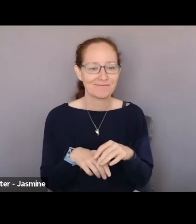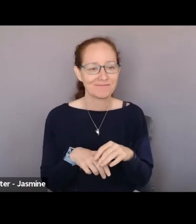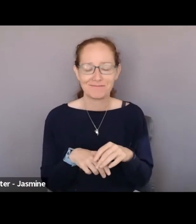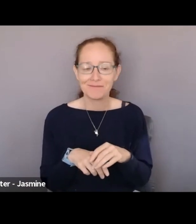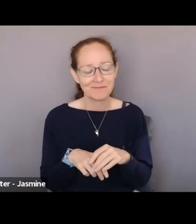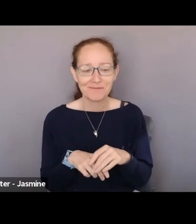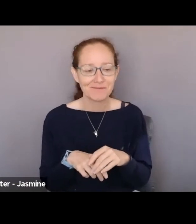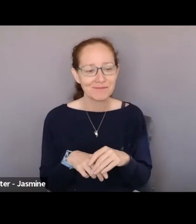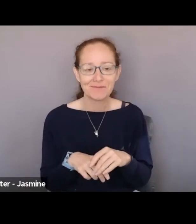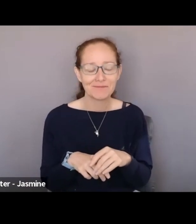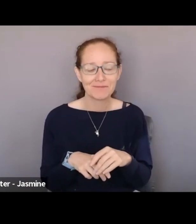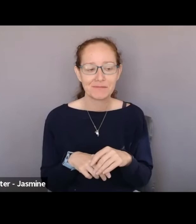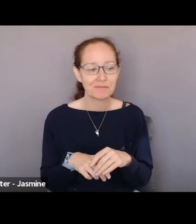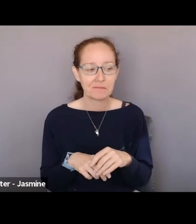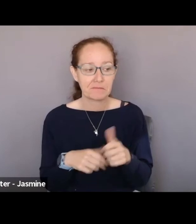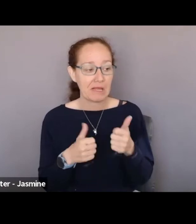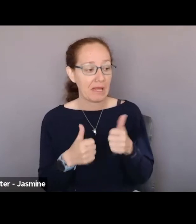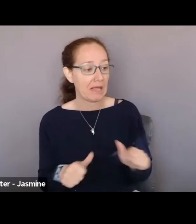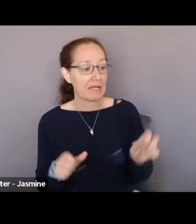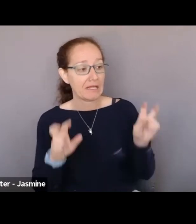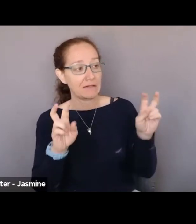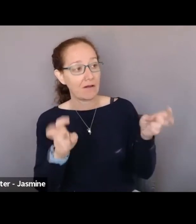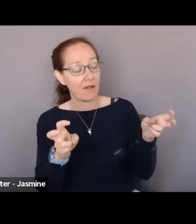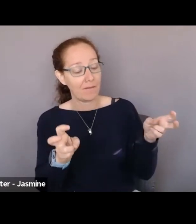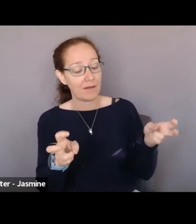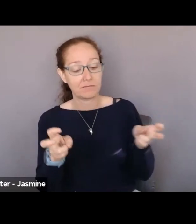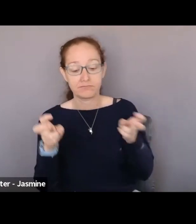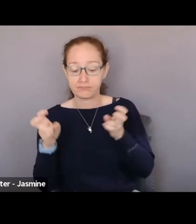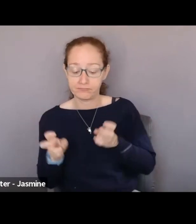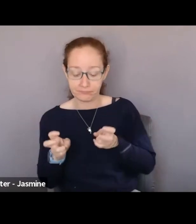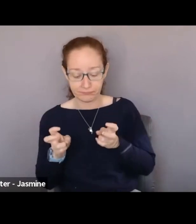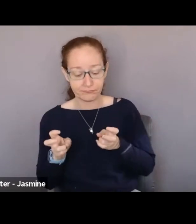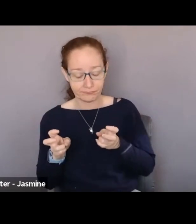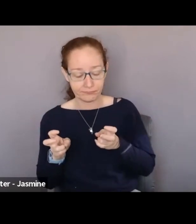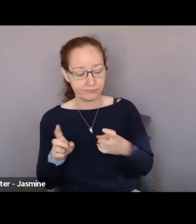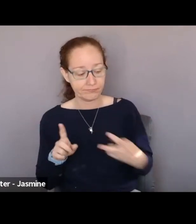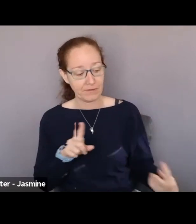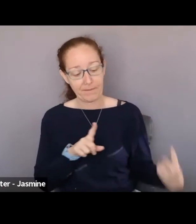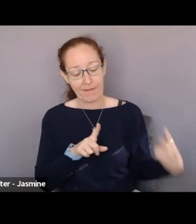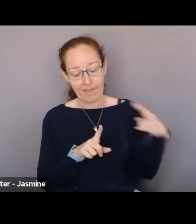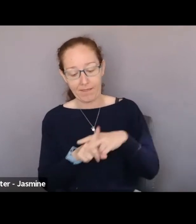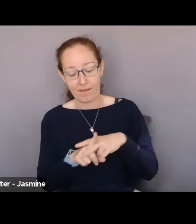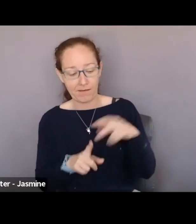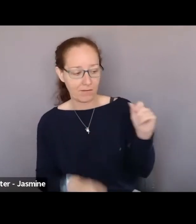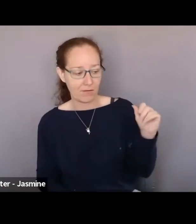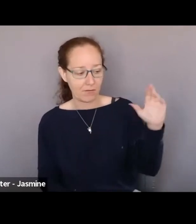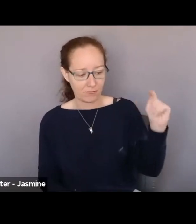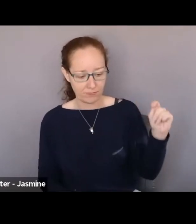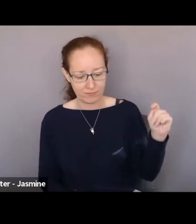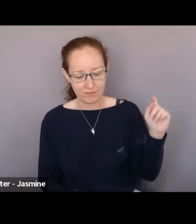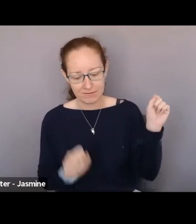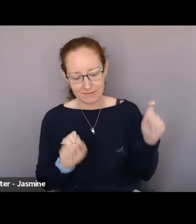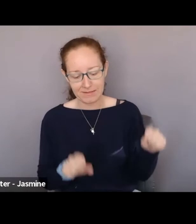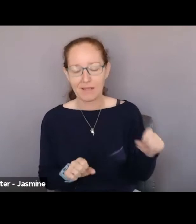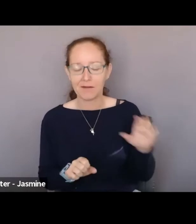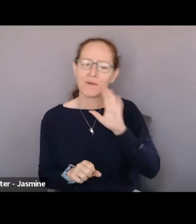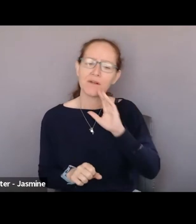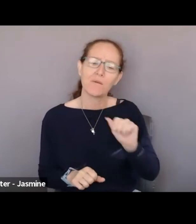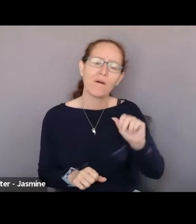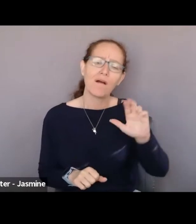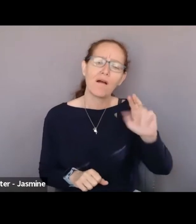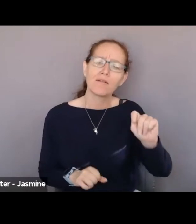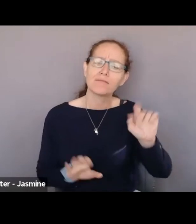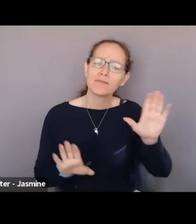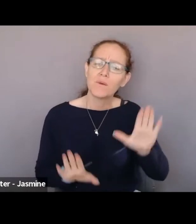whatever topic and use the arts, since, as you all know, the arts is a wonderful way to tell stories and to change hearts